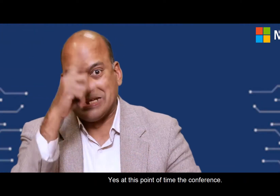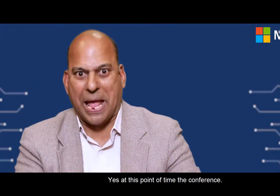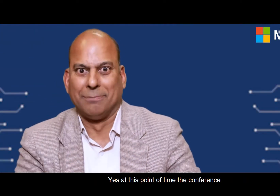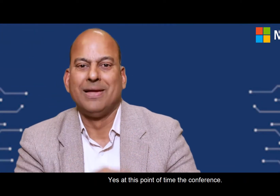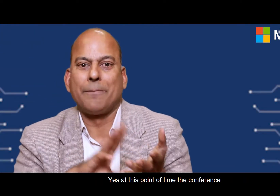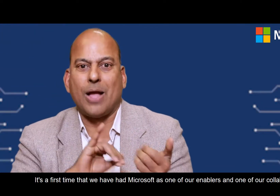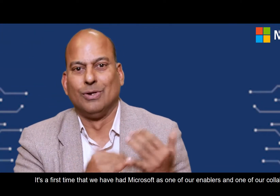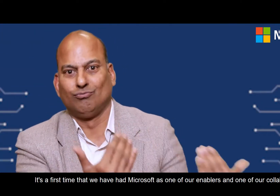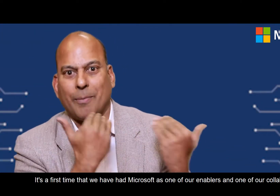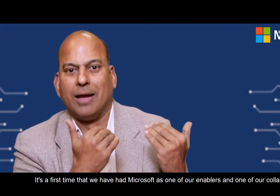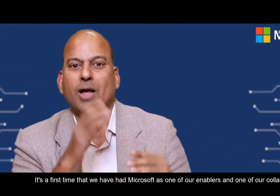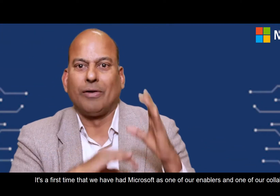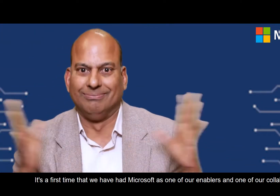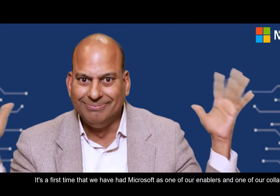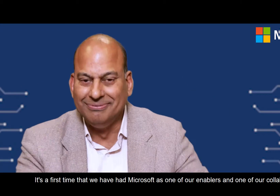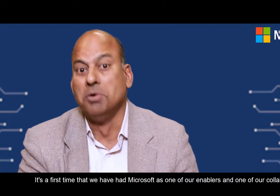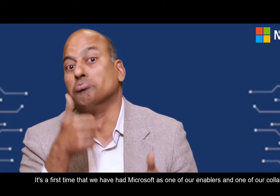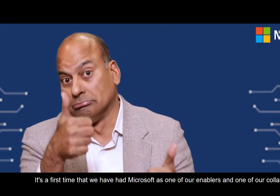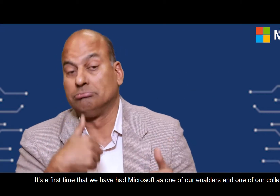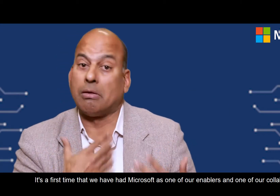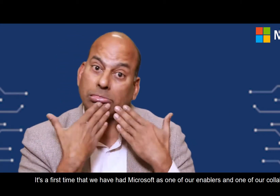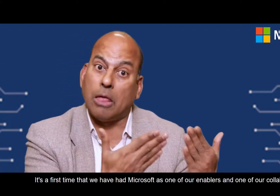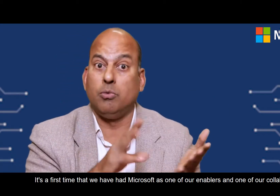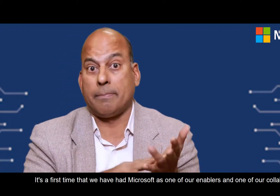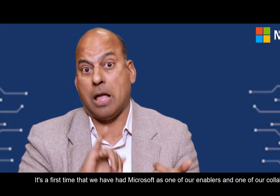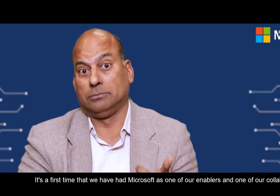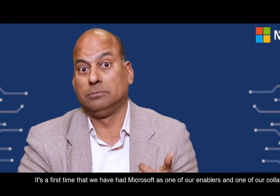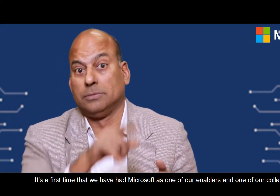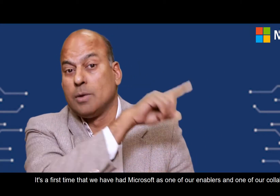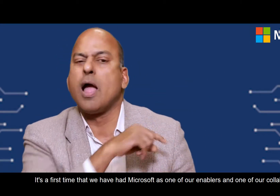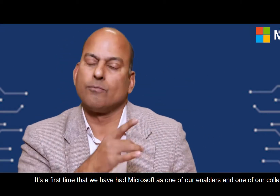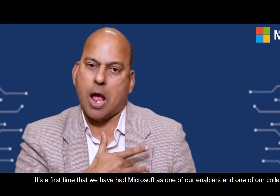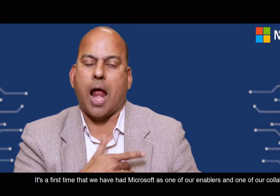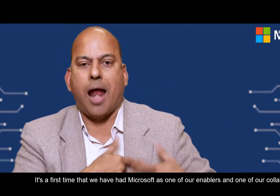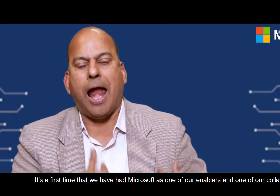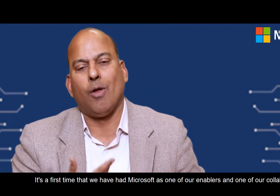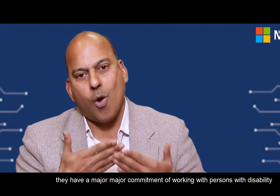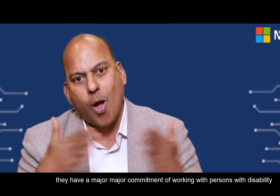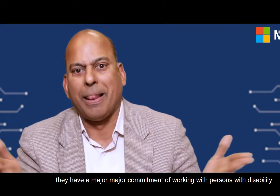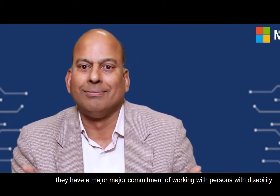the conference, it's a first time that we have had Microsoft as one of our enablers and one of our collaborators. They have a